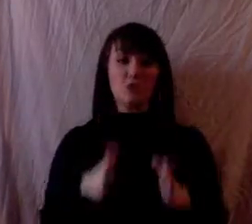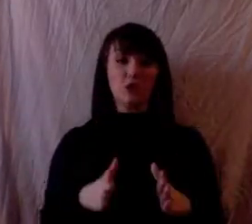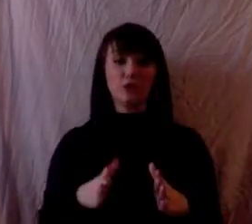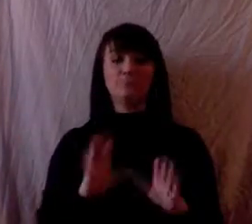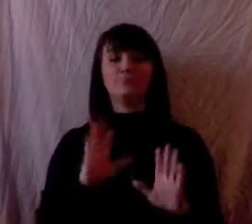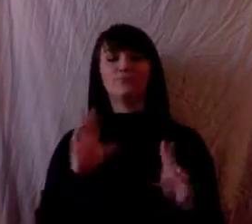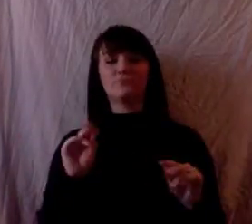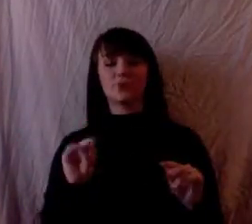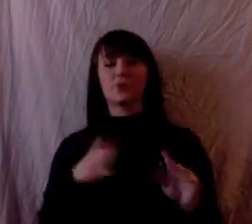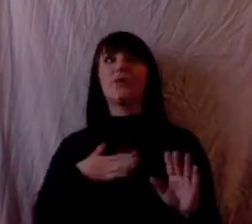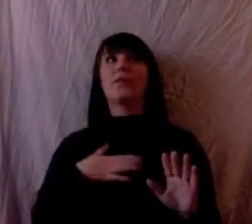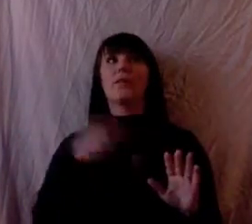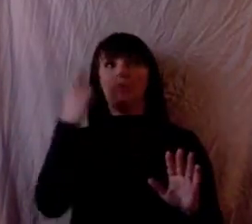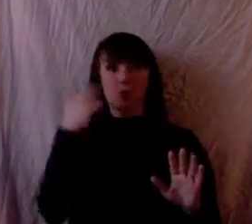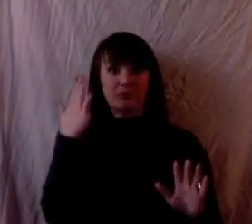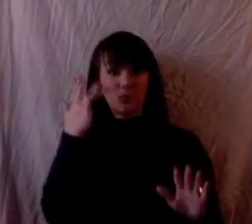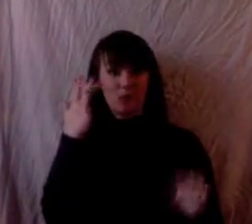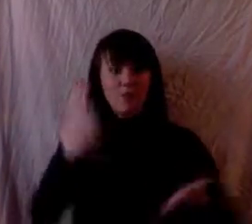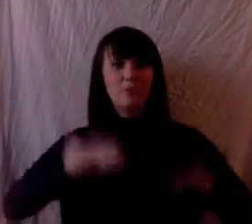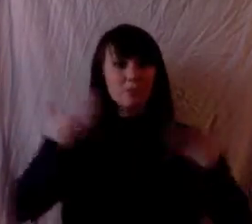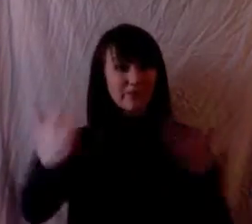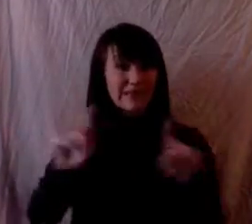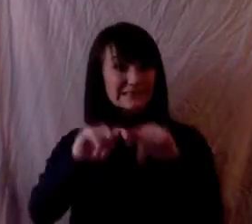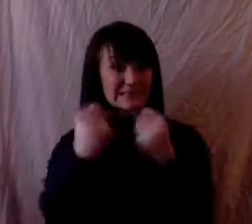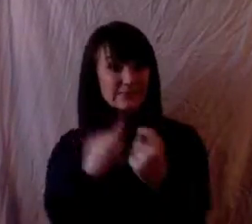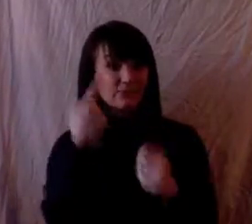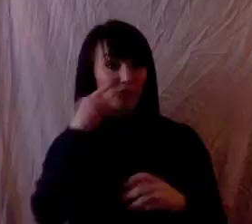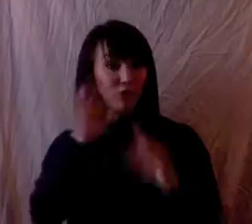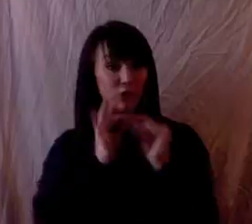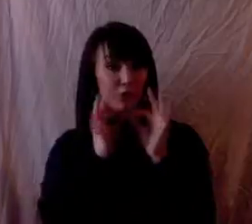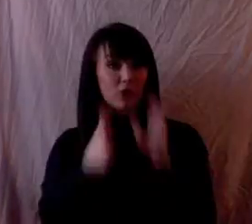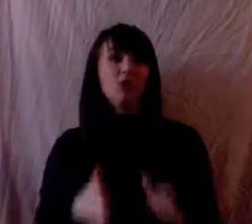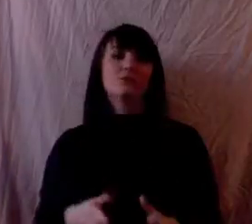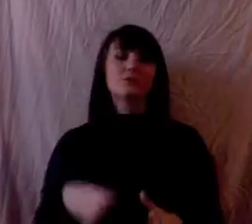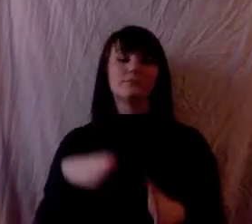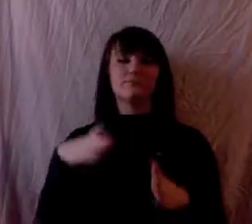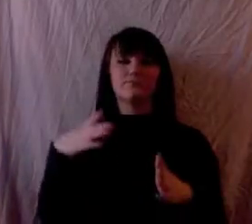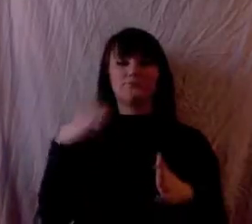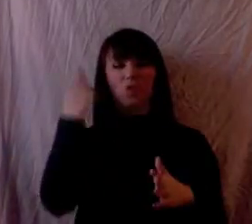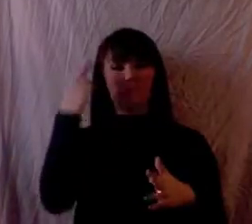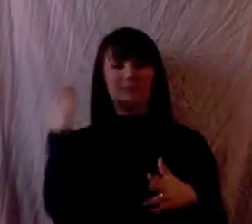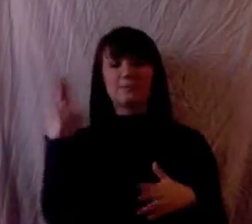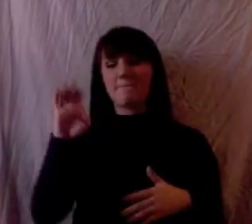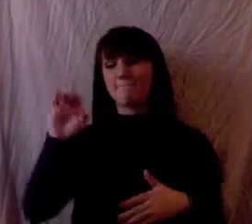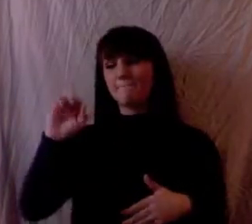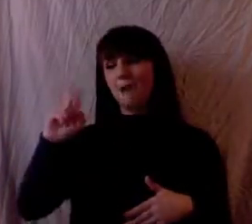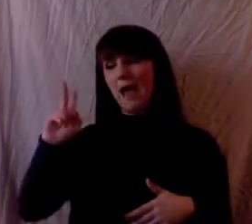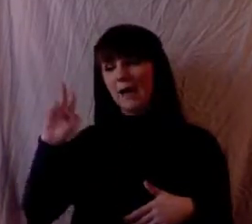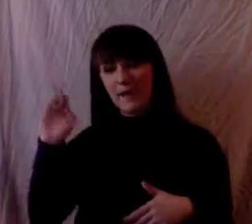reason that we provide teams in this situation is for a number of reasons: for backup, to take care of environmental issues,